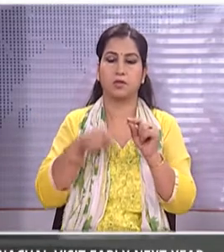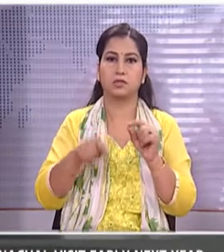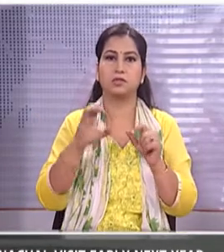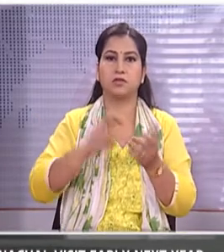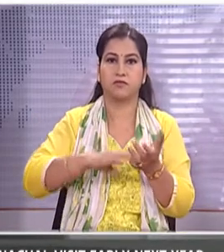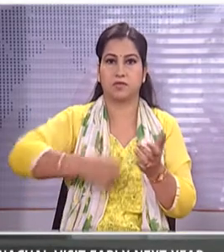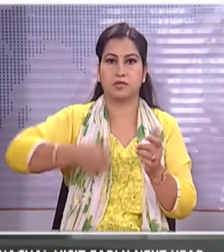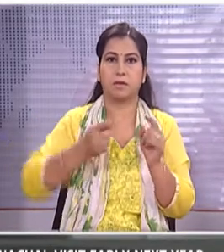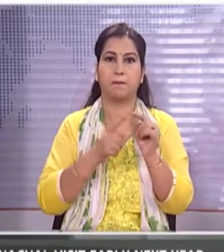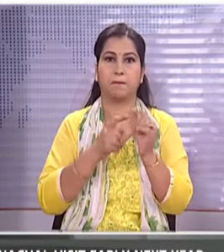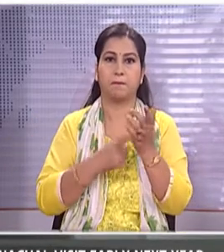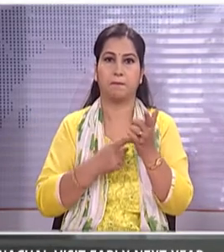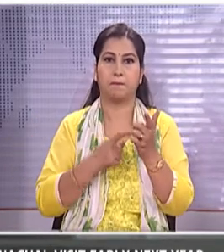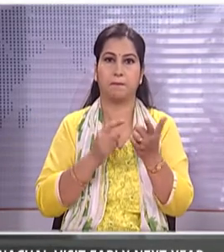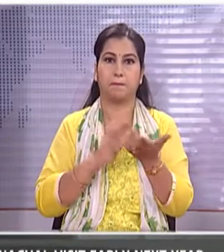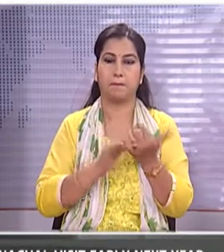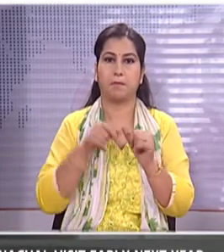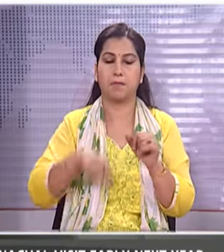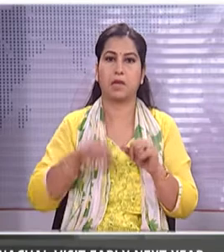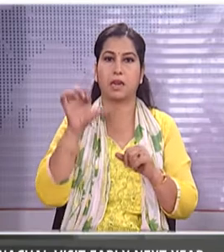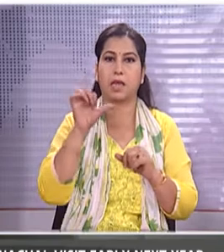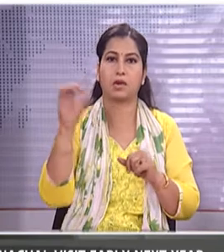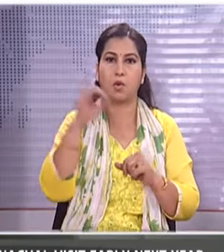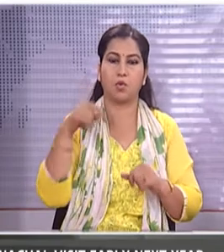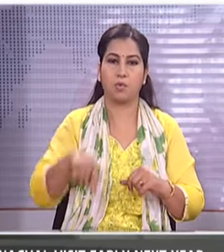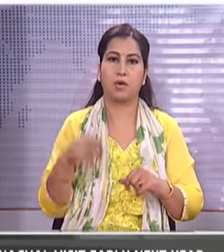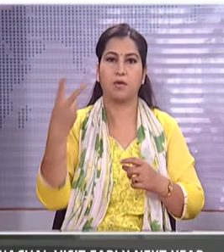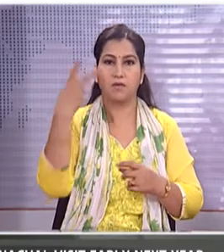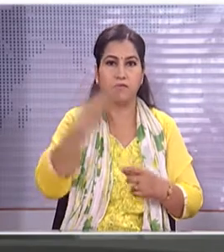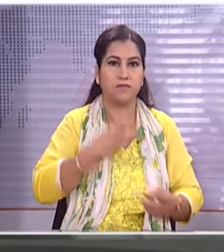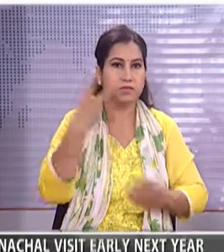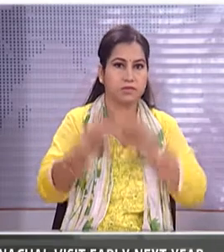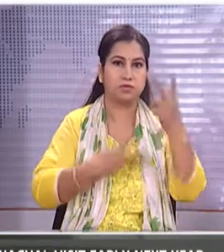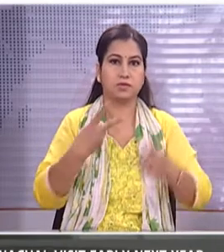Minister Pema Khandu on 9th of October in Delhi to visit Arunachal Pradesh.